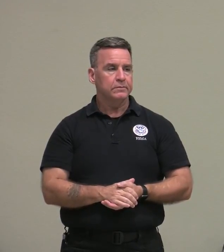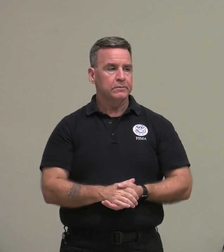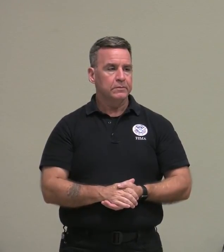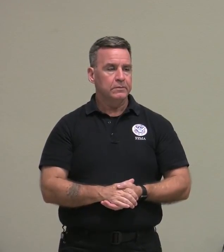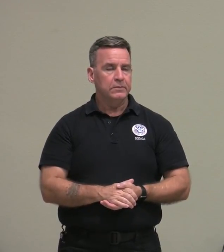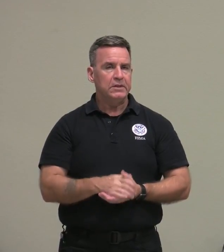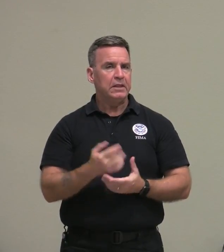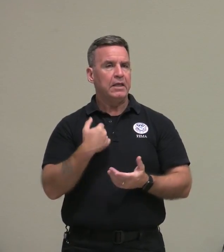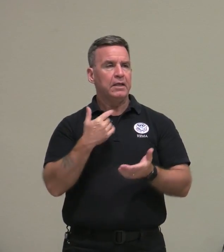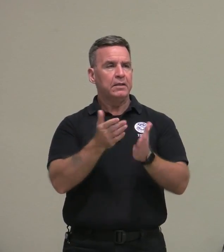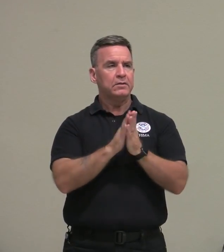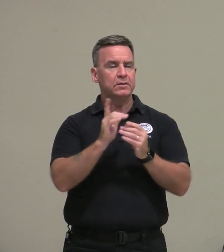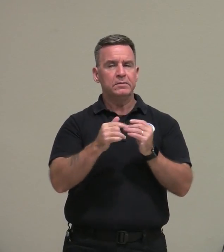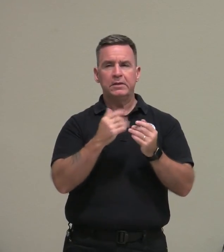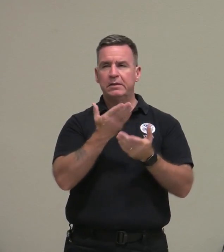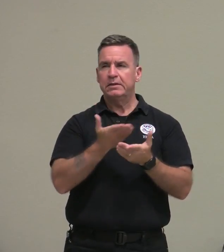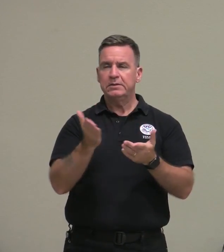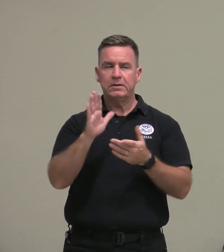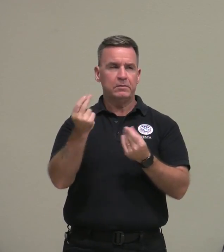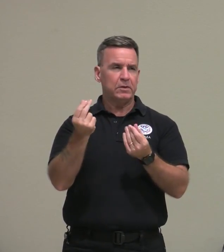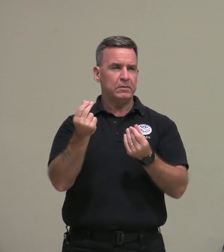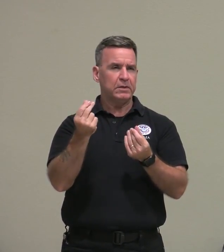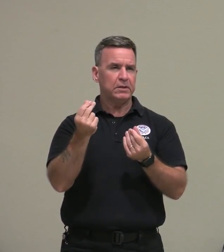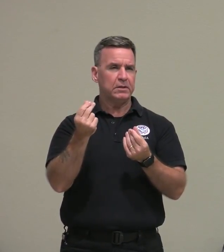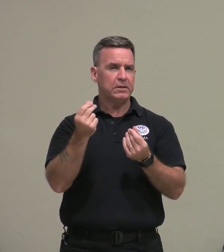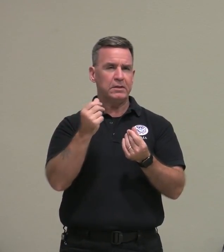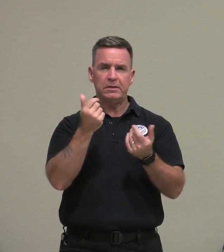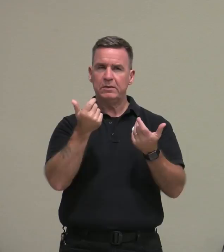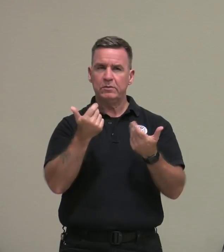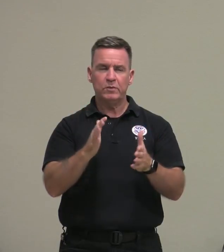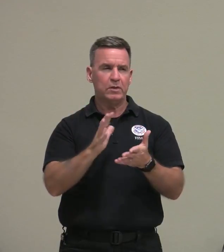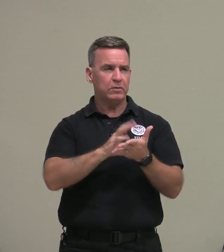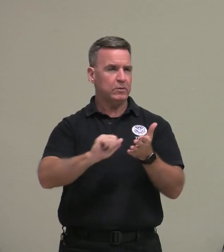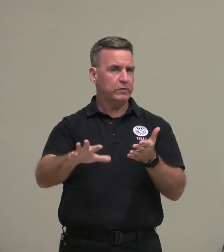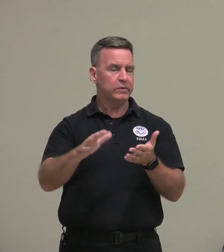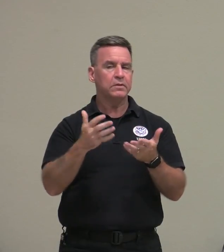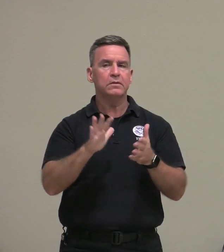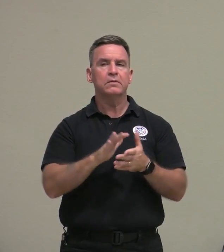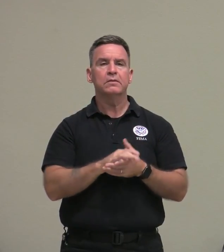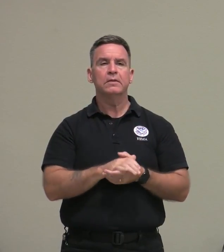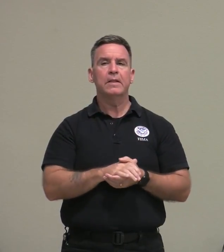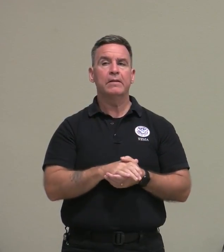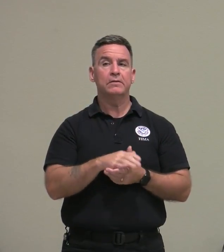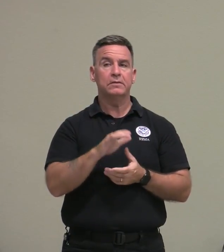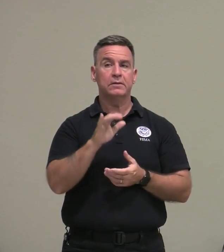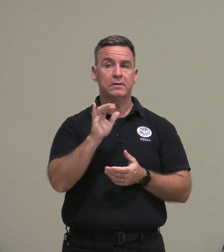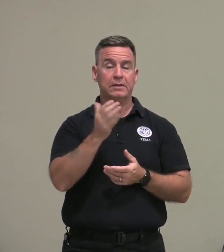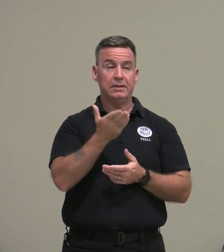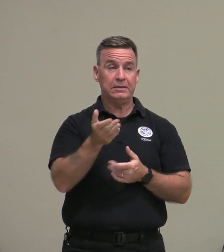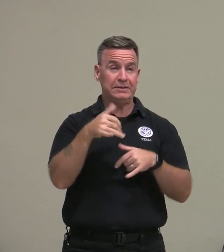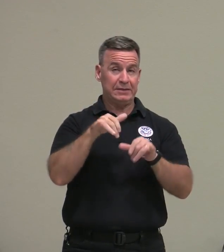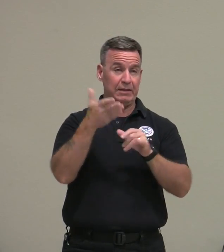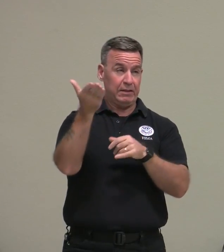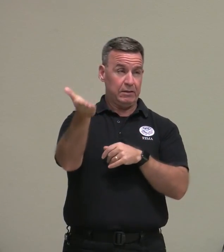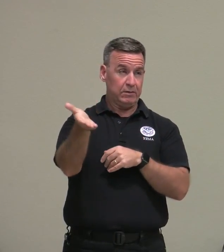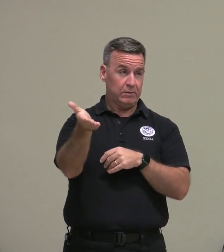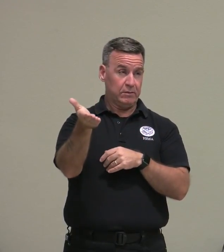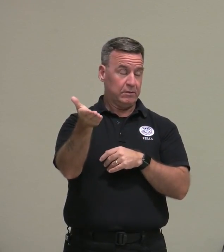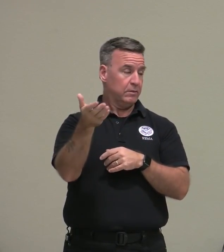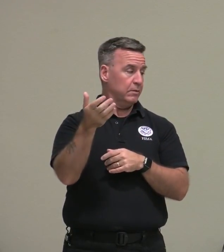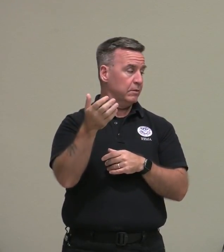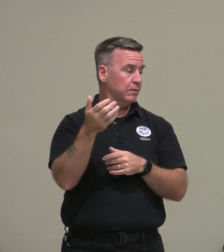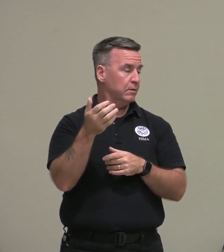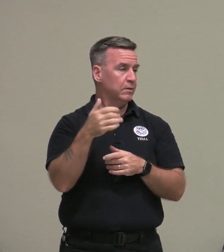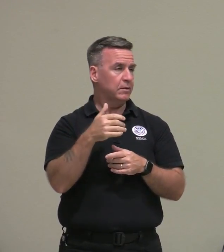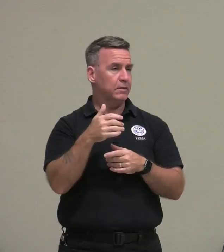Somebody had a question about some items on their property they didn't want removed. If that item is still there, this was